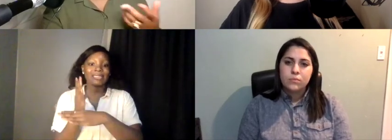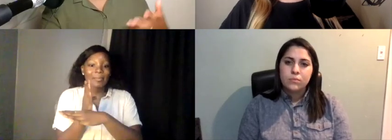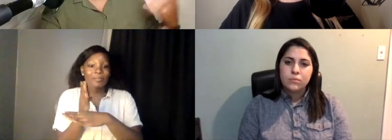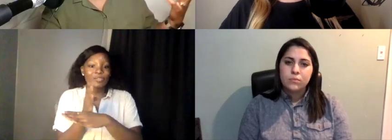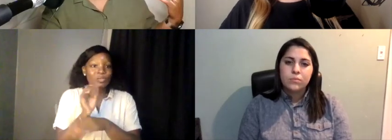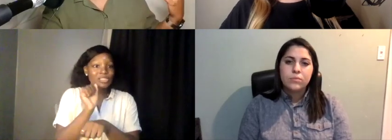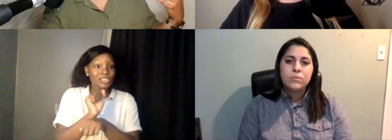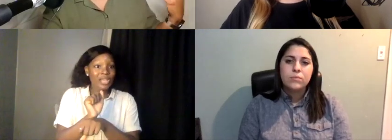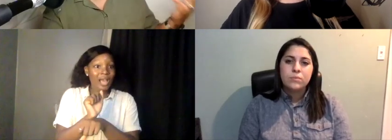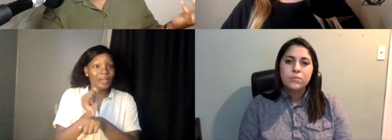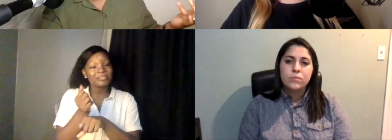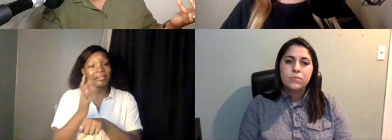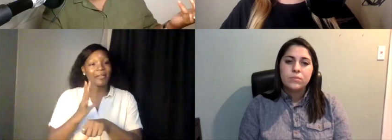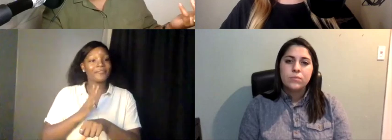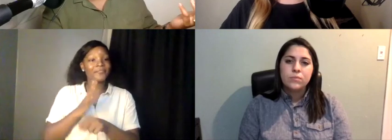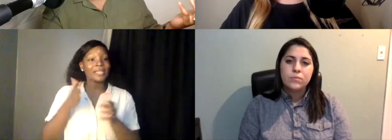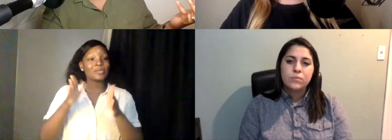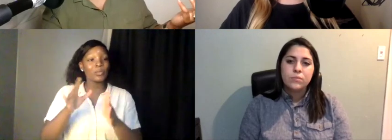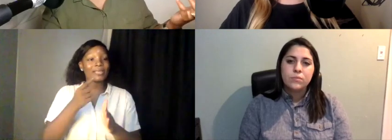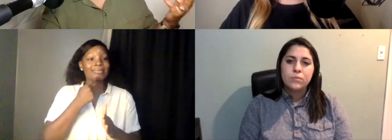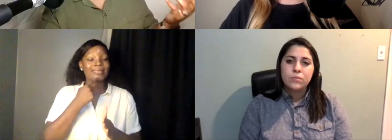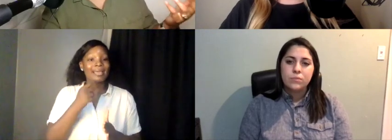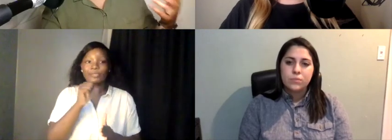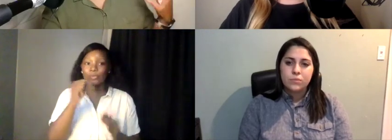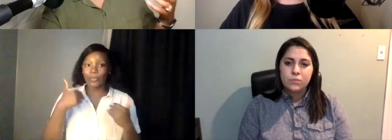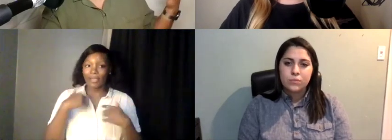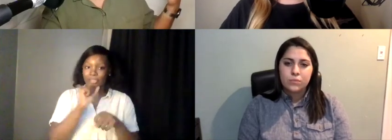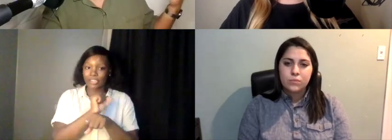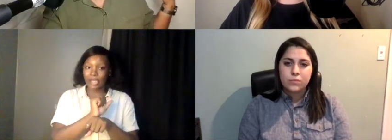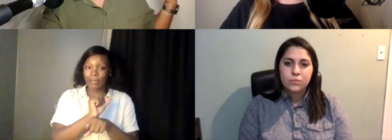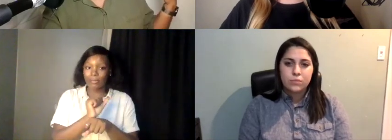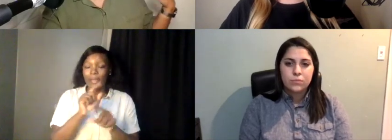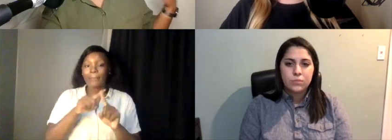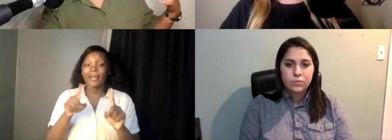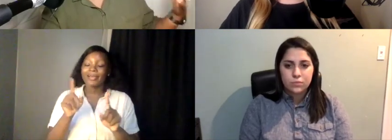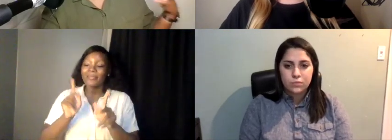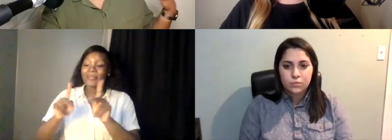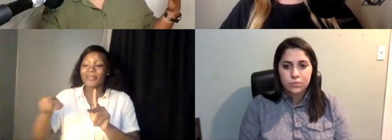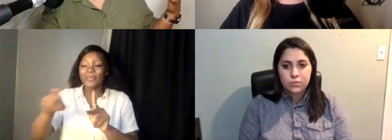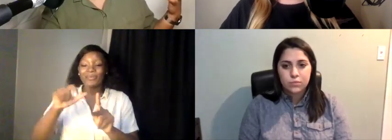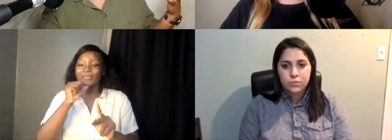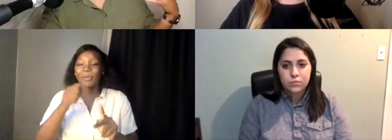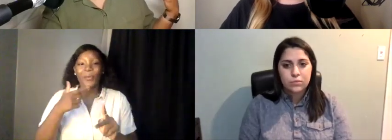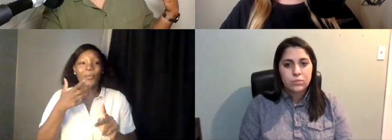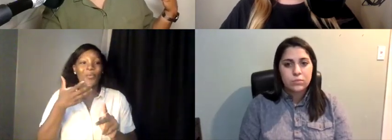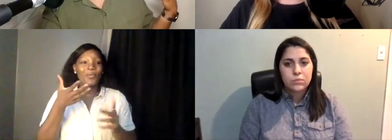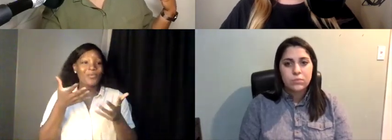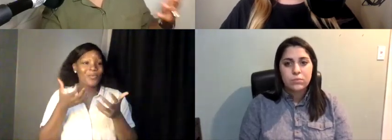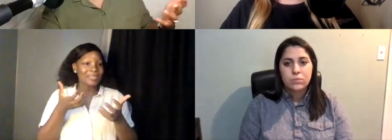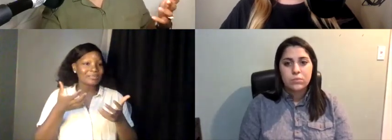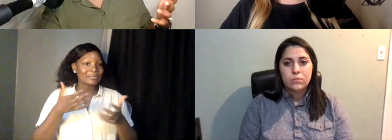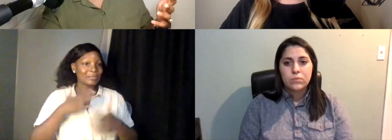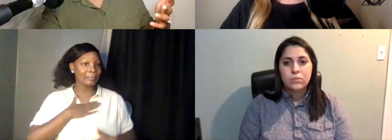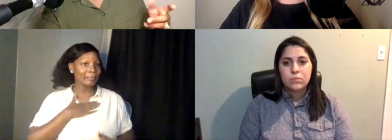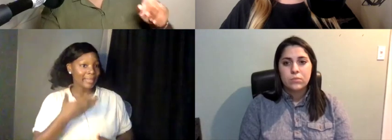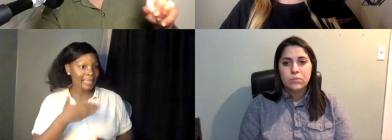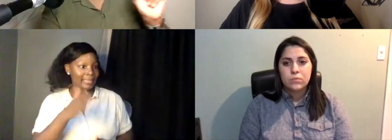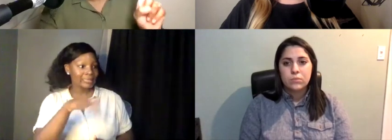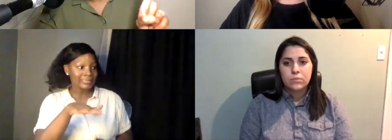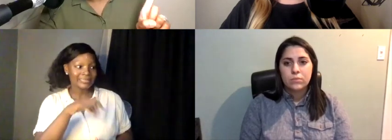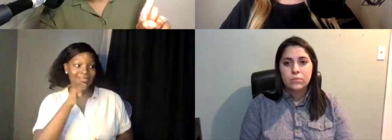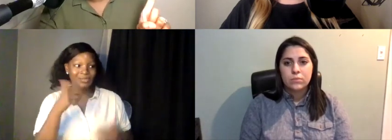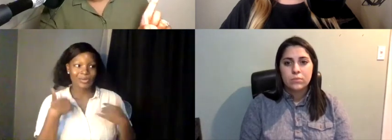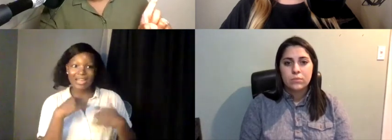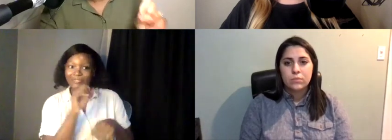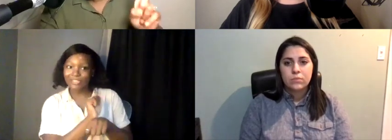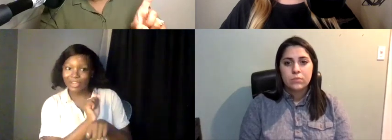because nobody wants to actually admit that they're unemployed, right? Like even the language of in between jobs is implying that I will